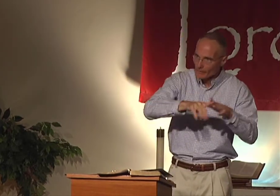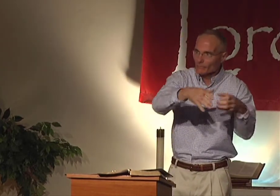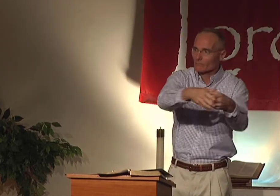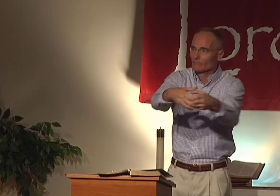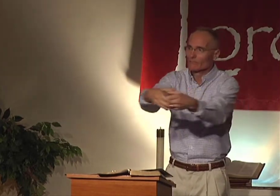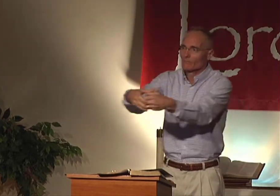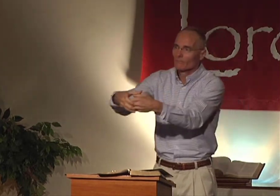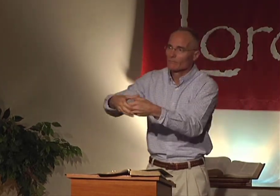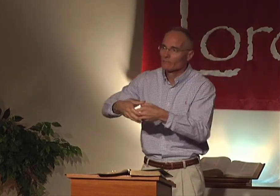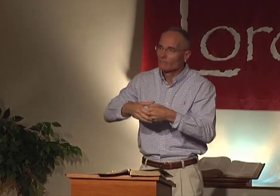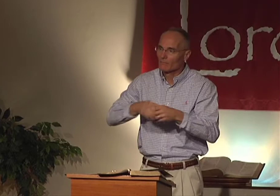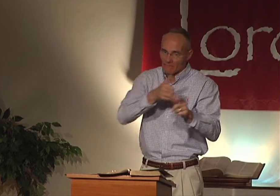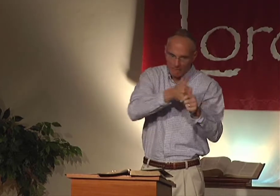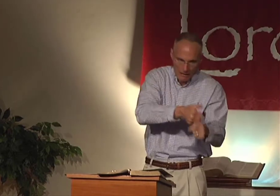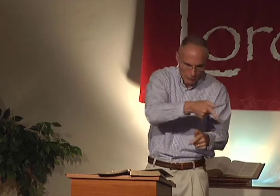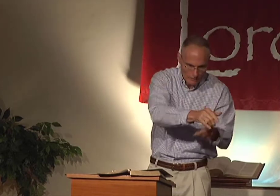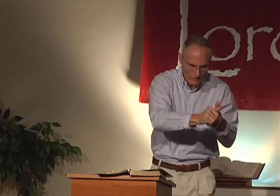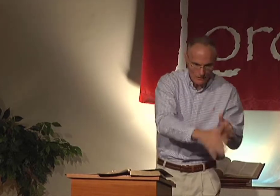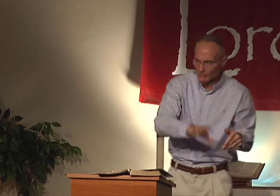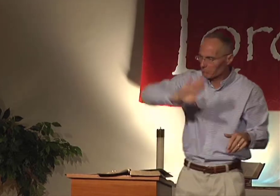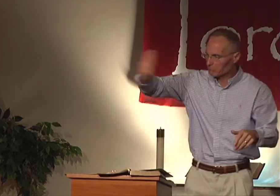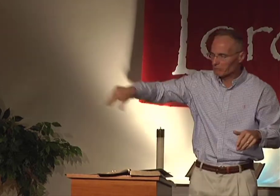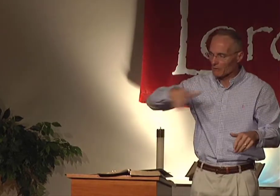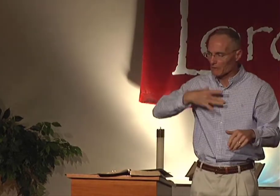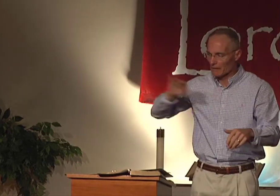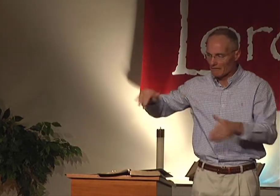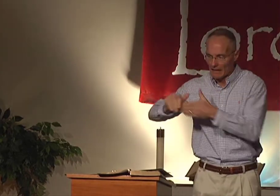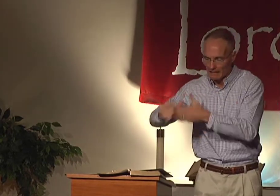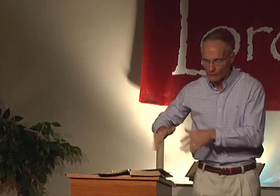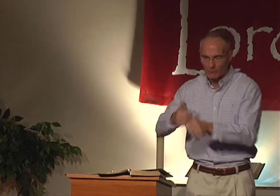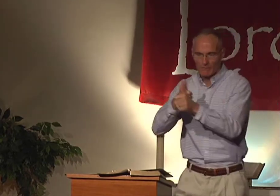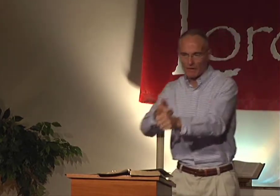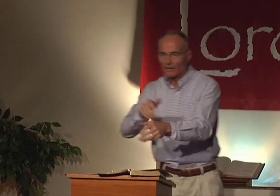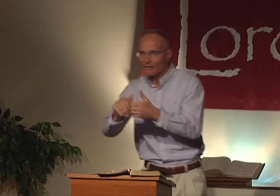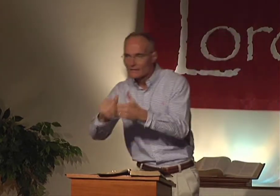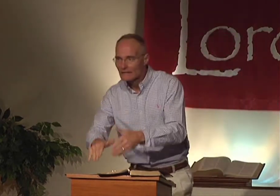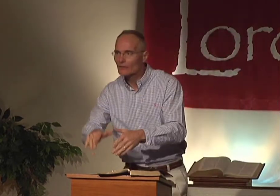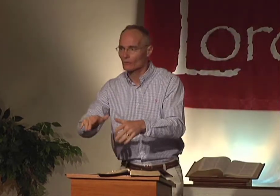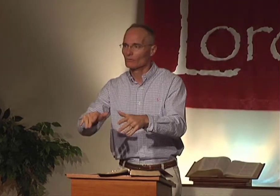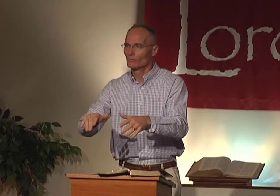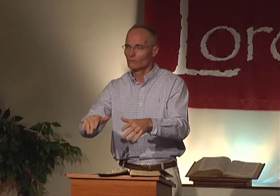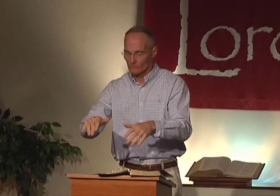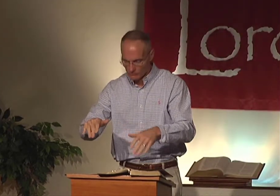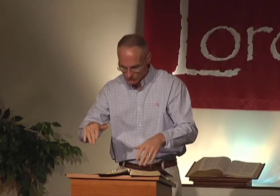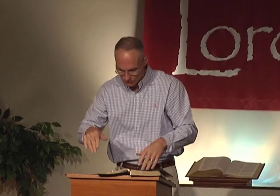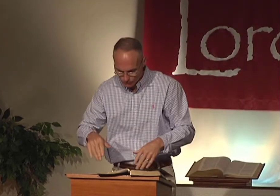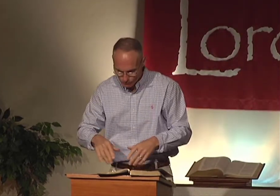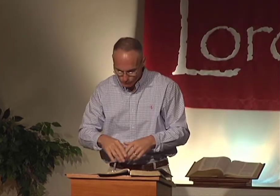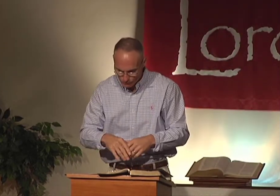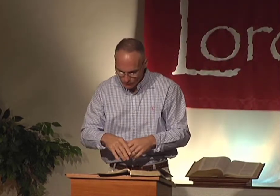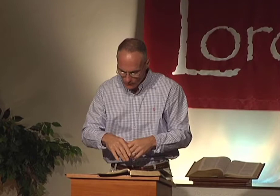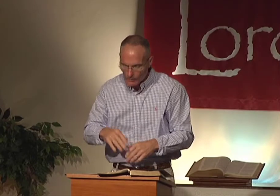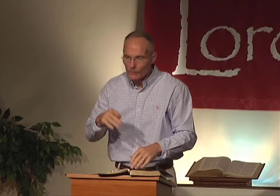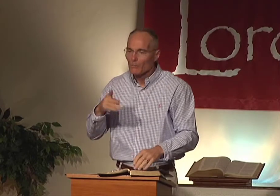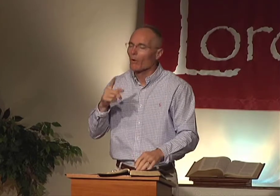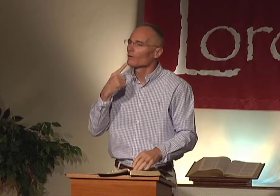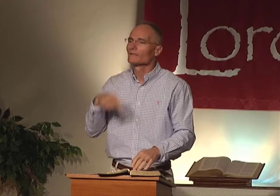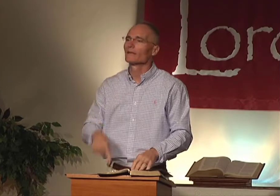last 2 weeks we talked about how they got into little cliques and they follow this leader and ignore the other leaders. They follow this leader and ignore the other.